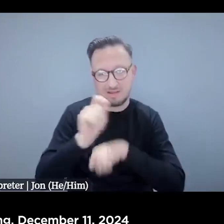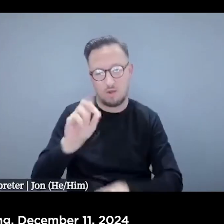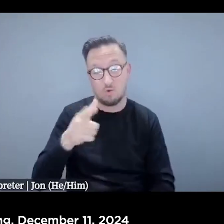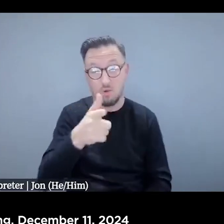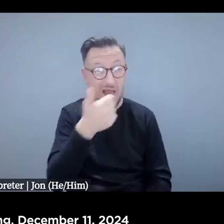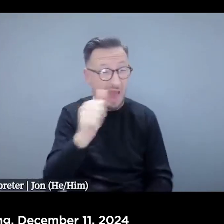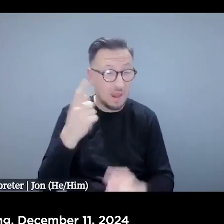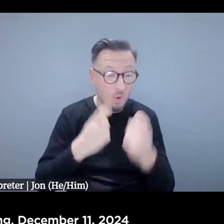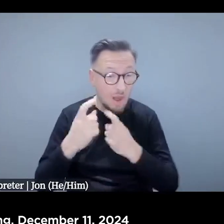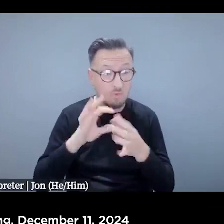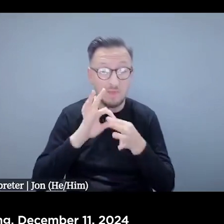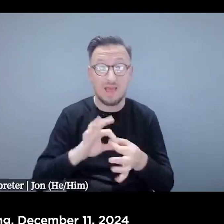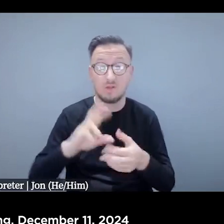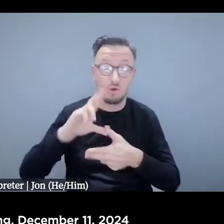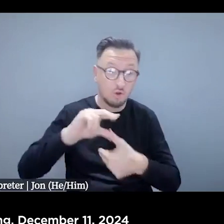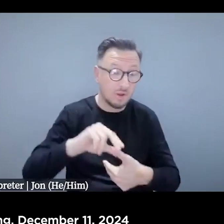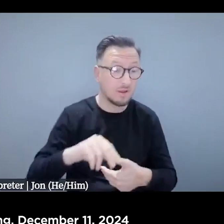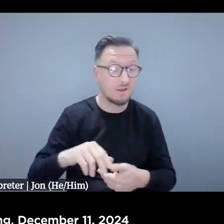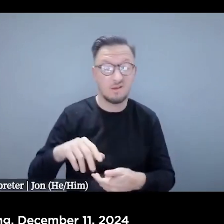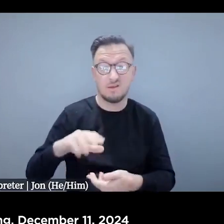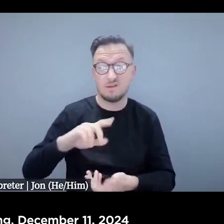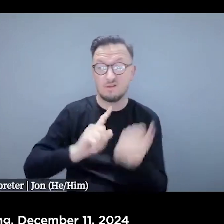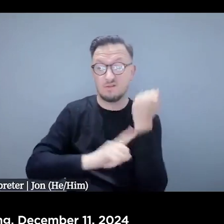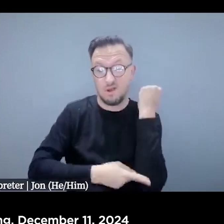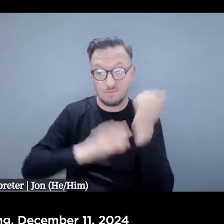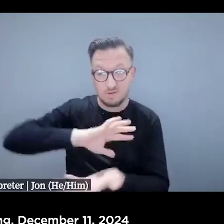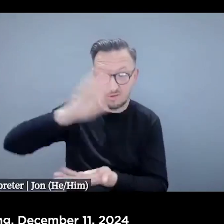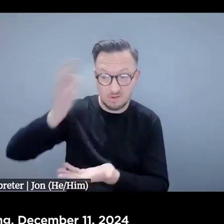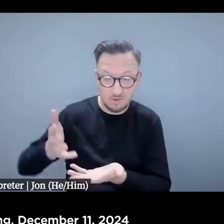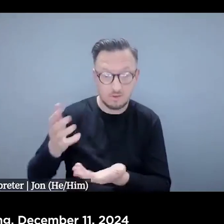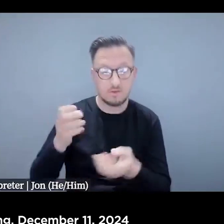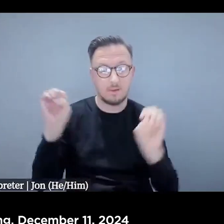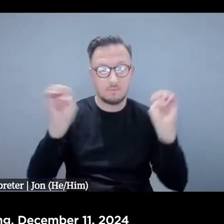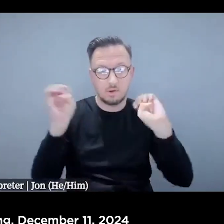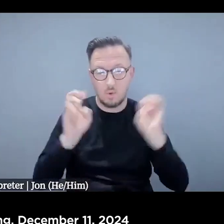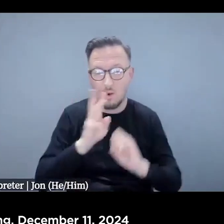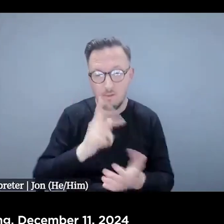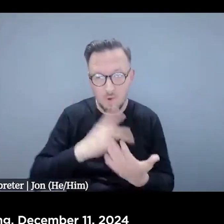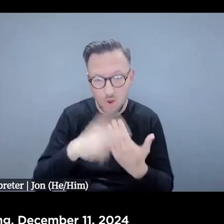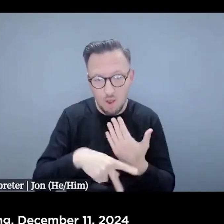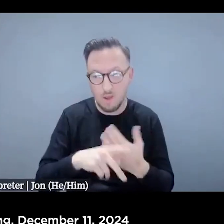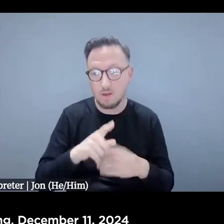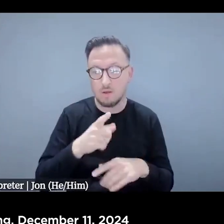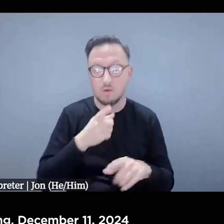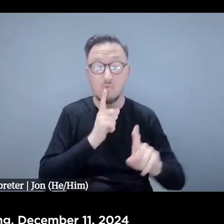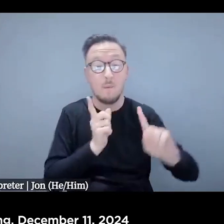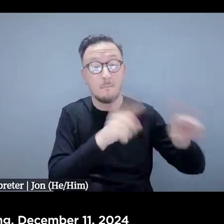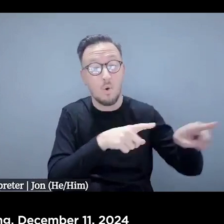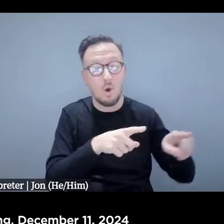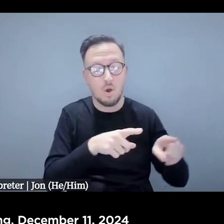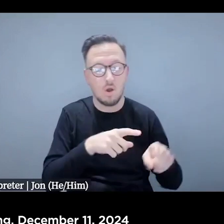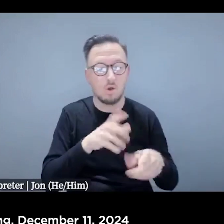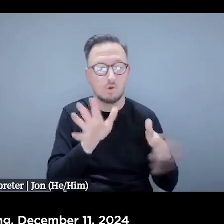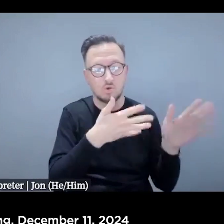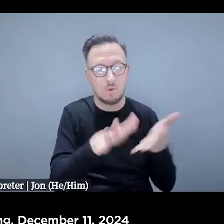about debris, questions about the emergency watershed program, if you need to report storm damage, or if you